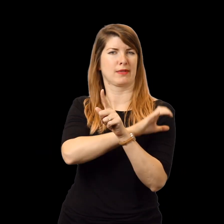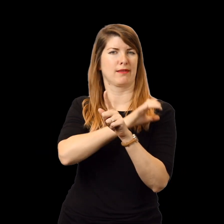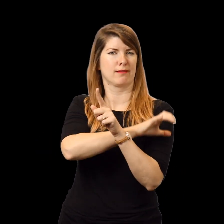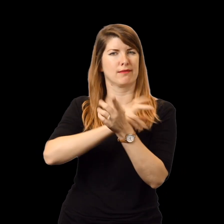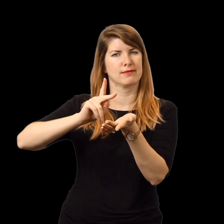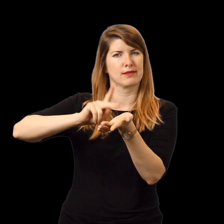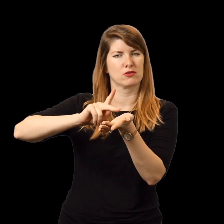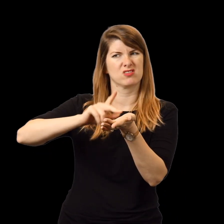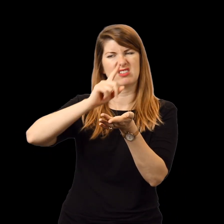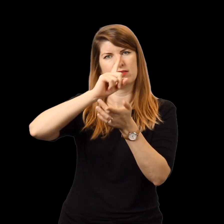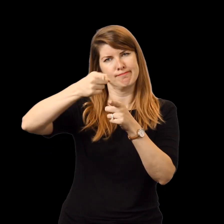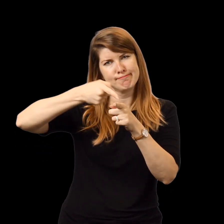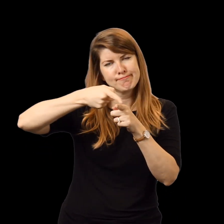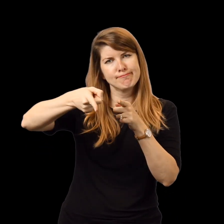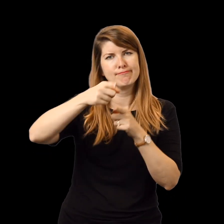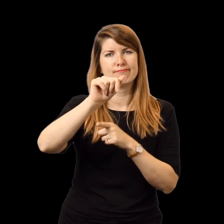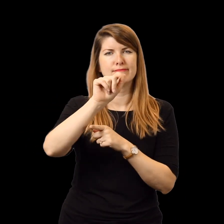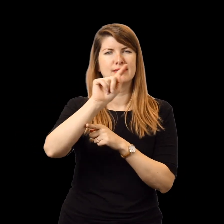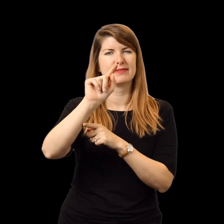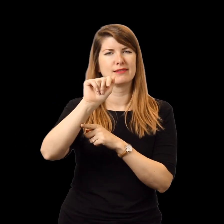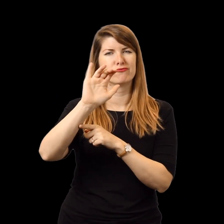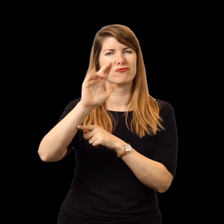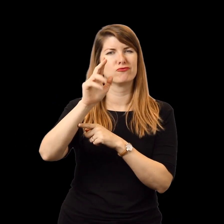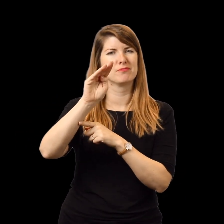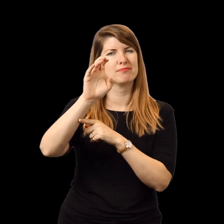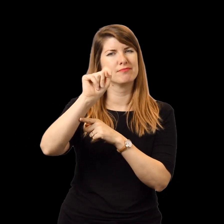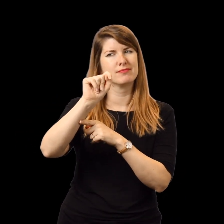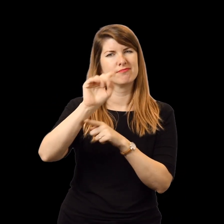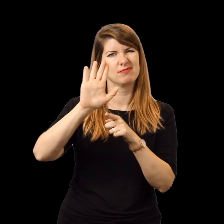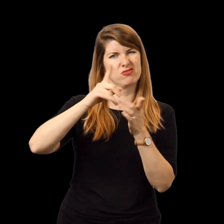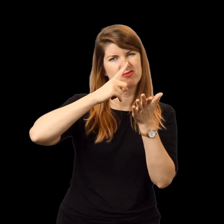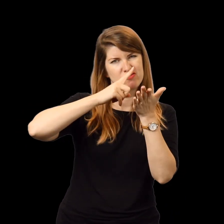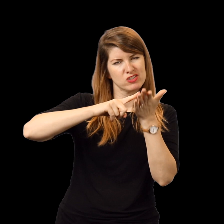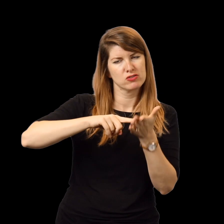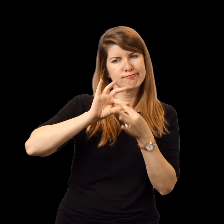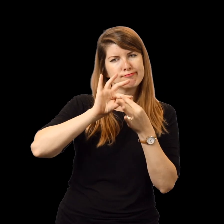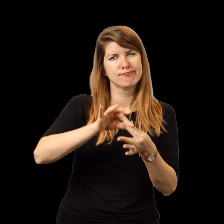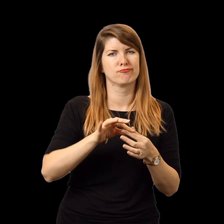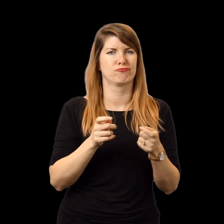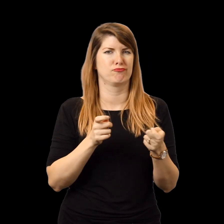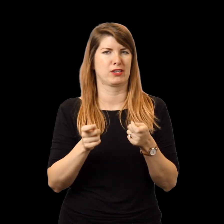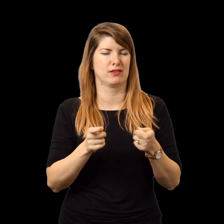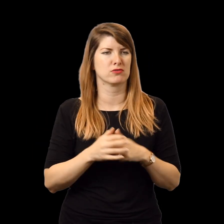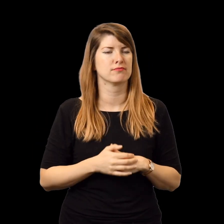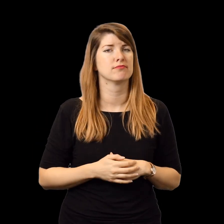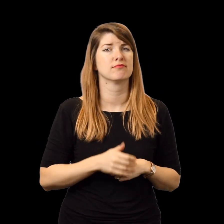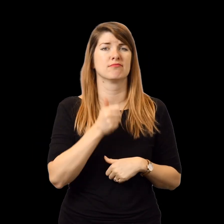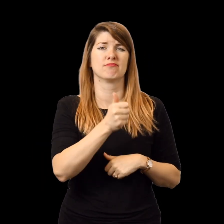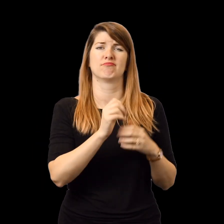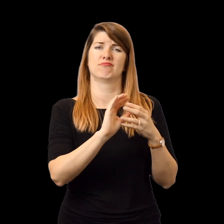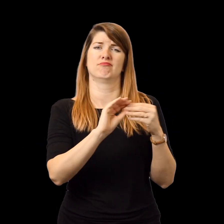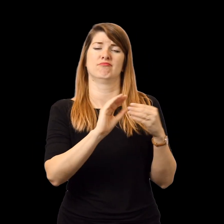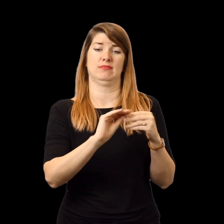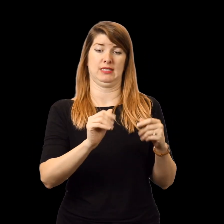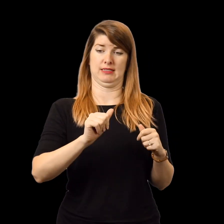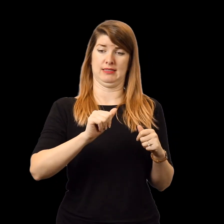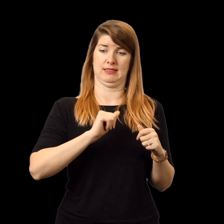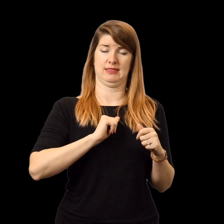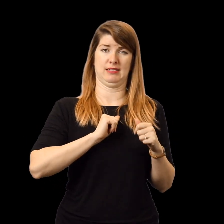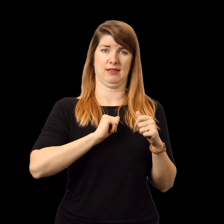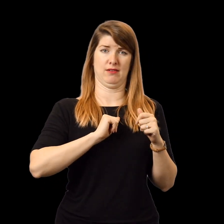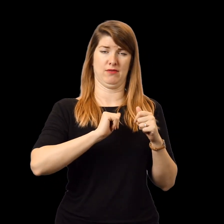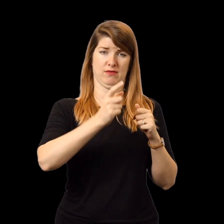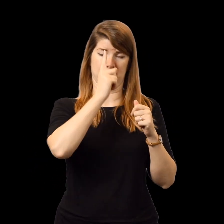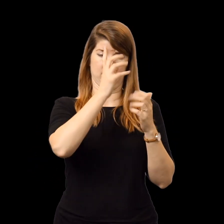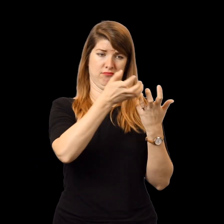attachment specialist and researches about regulation. He said the self-organization of the developing